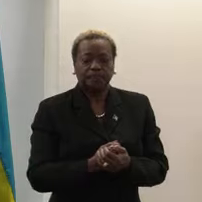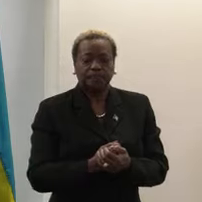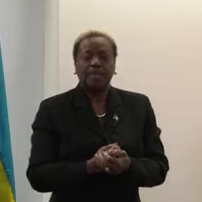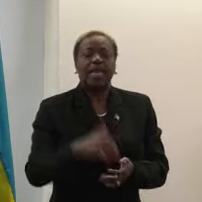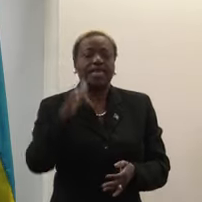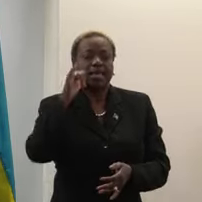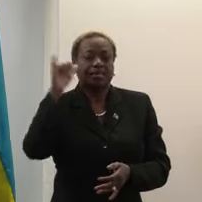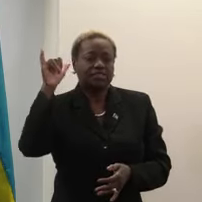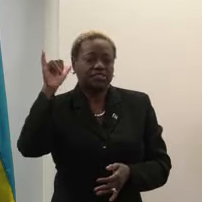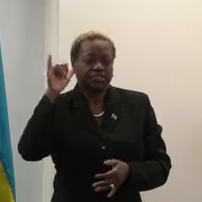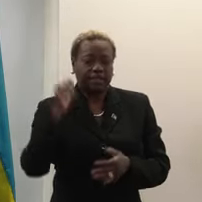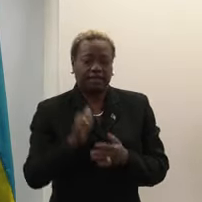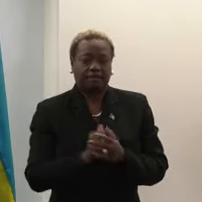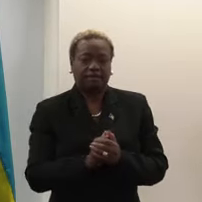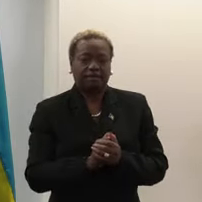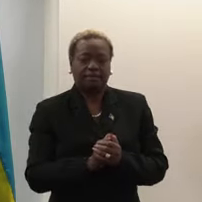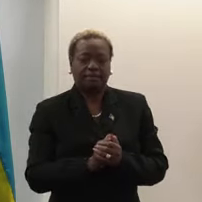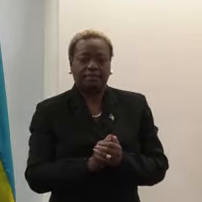Yesterday,